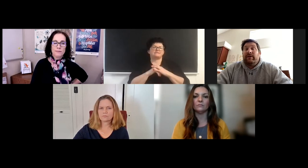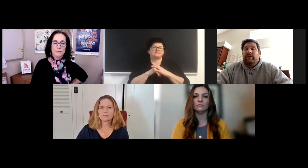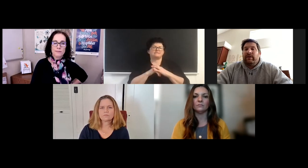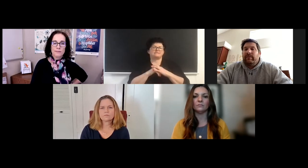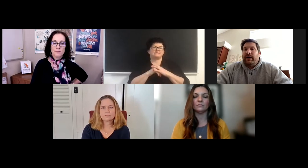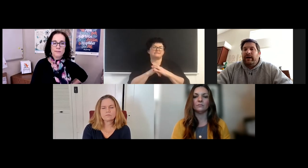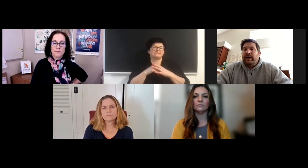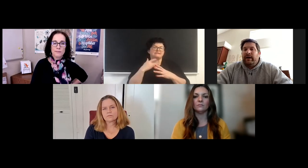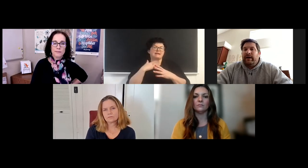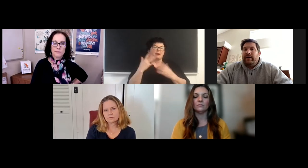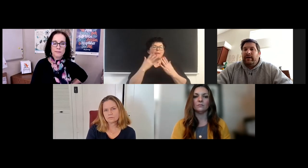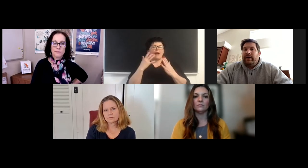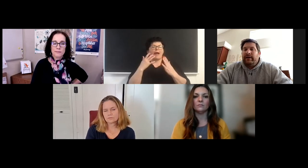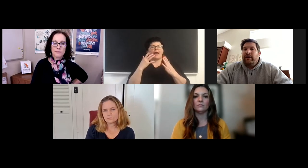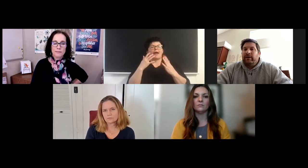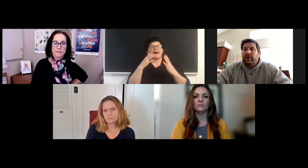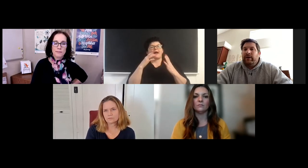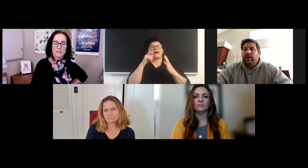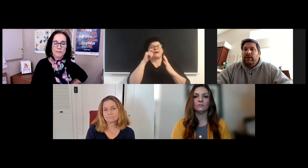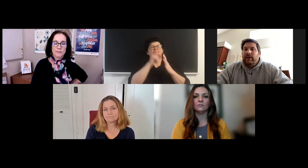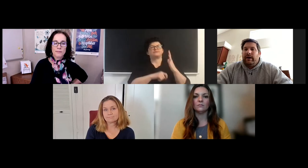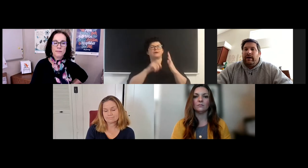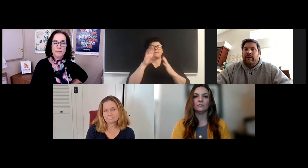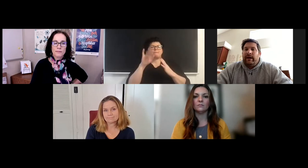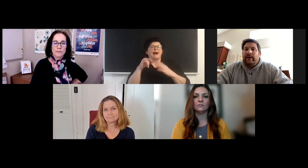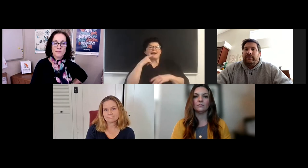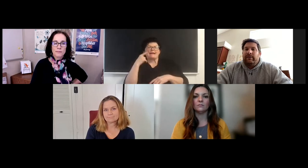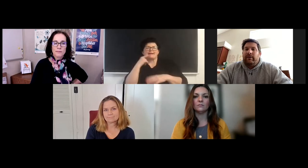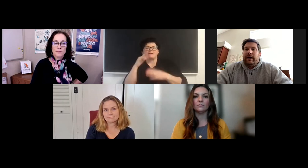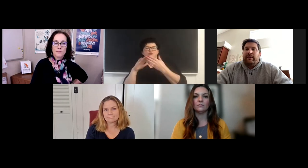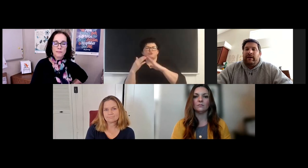typically maybe written by a hearing community.